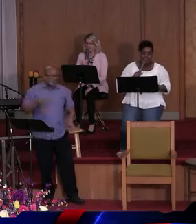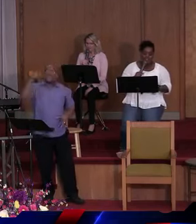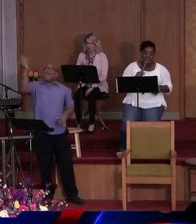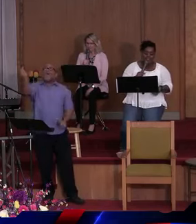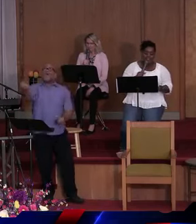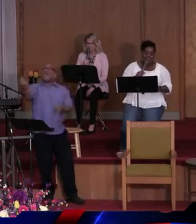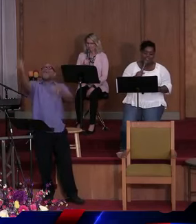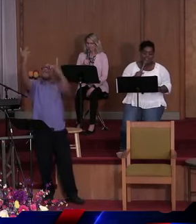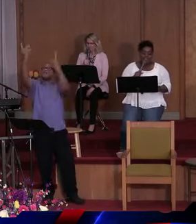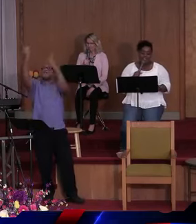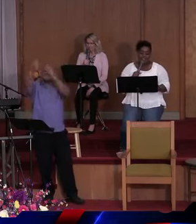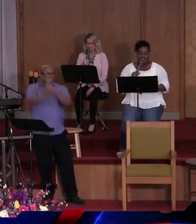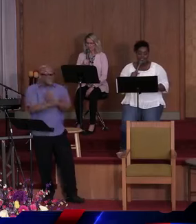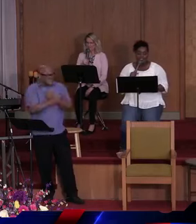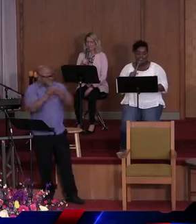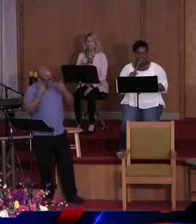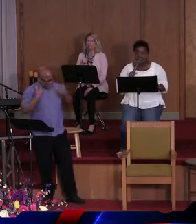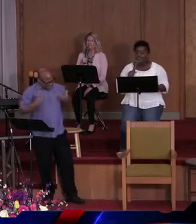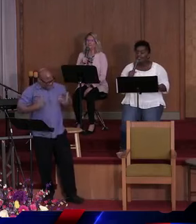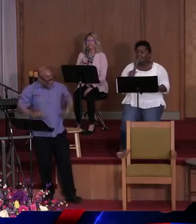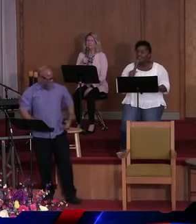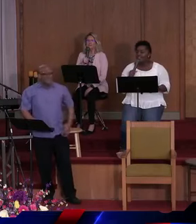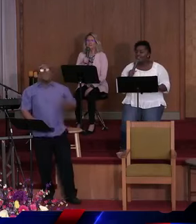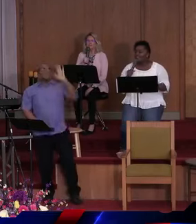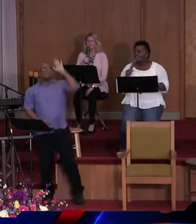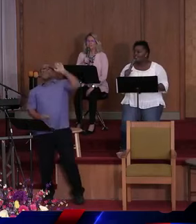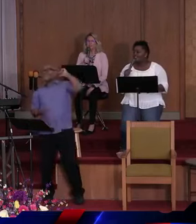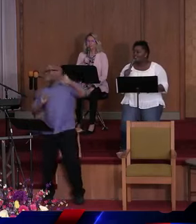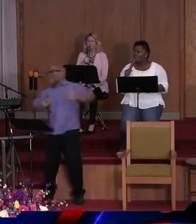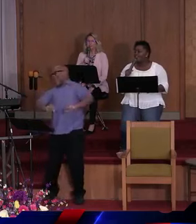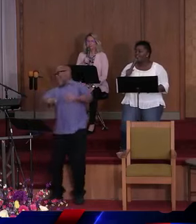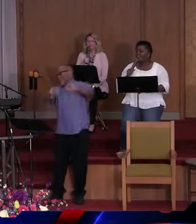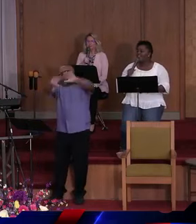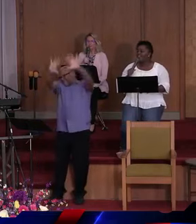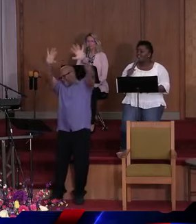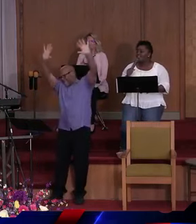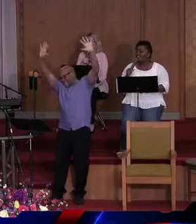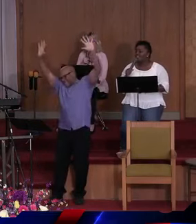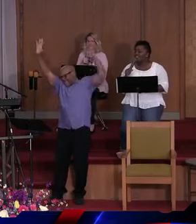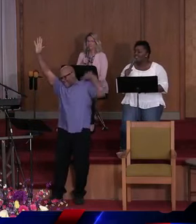How you love me. Your love is amazing. It's